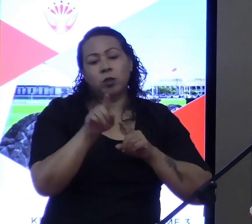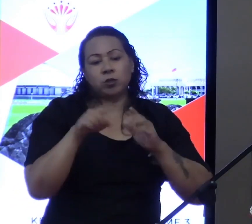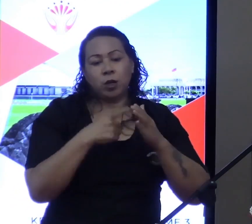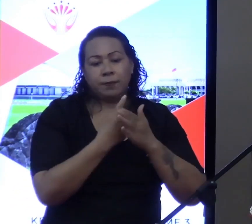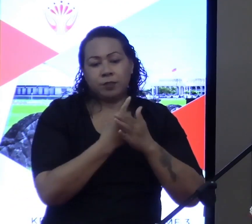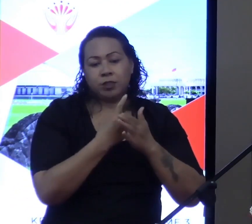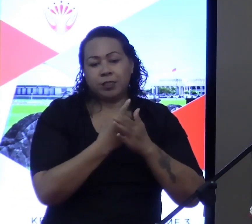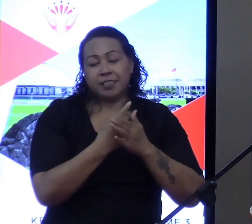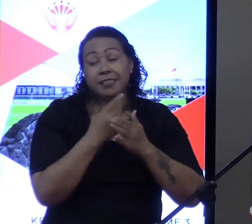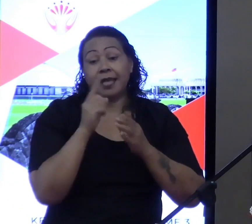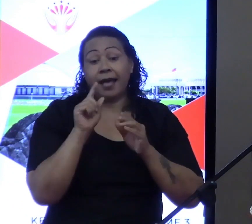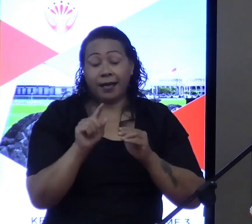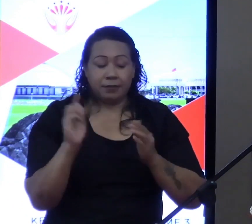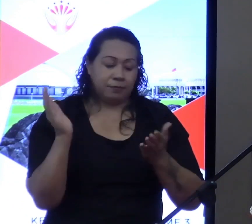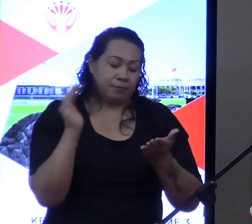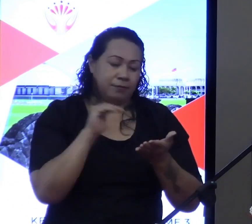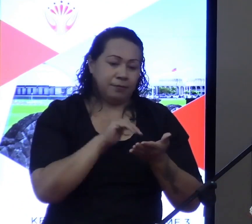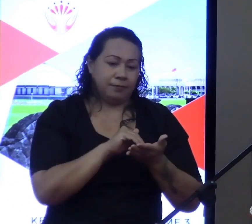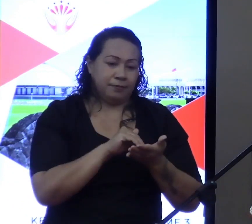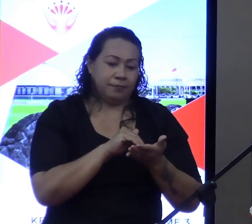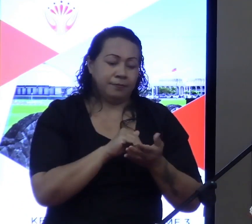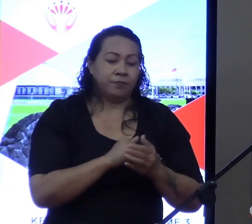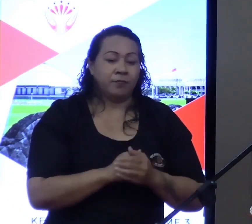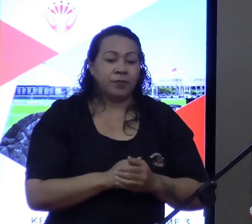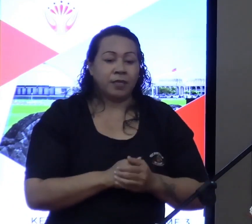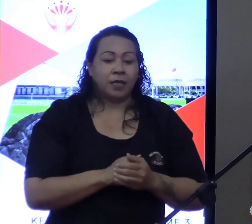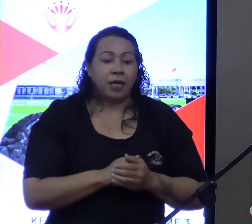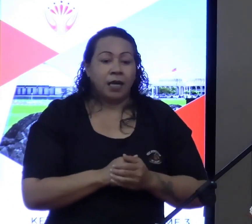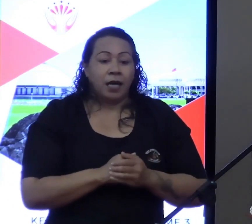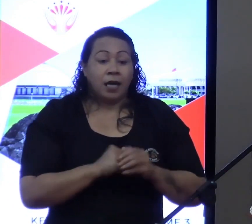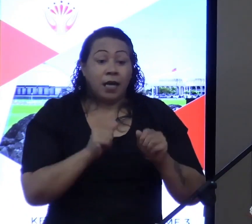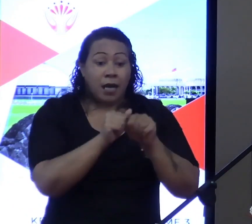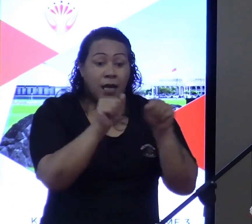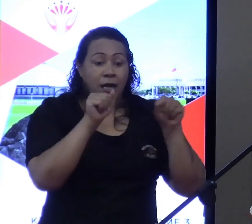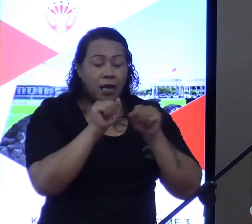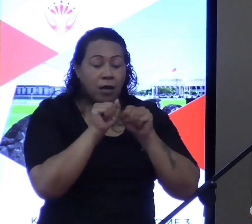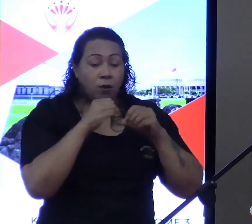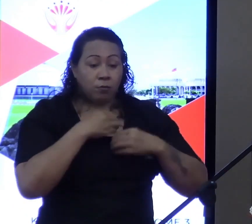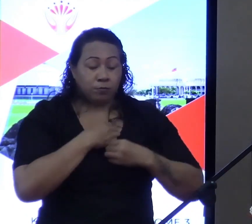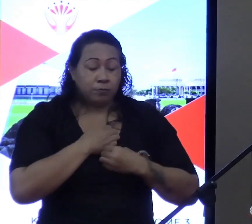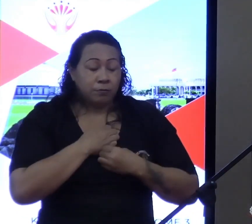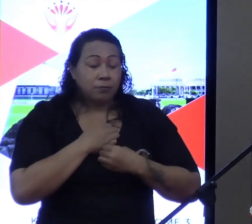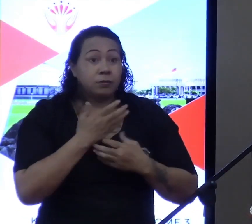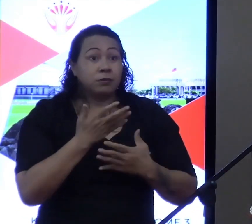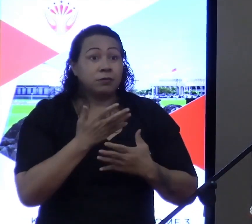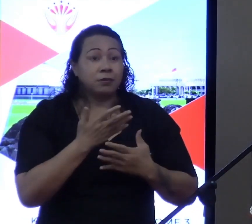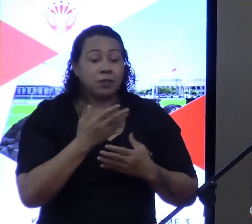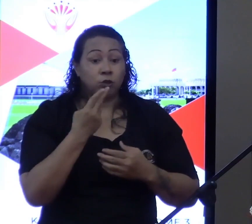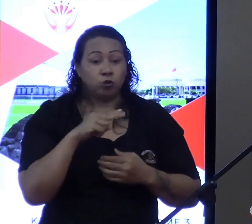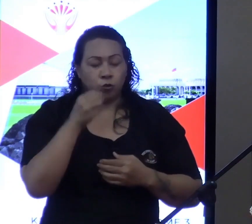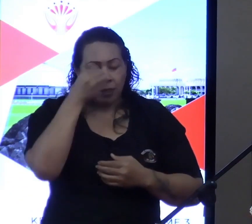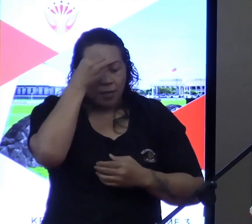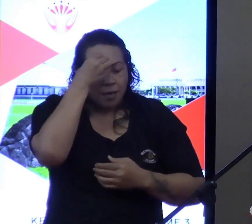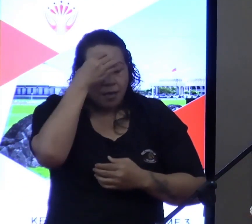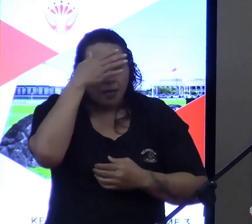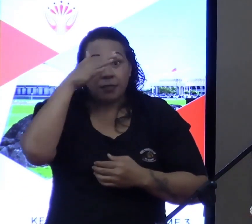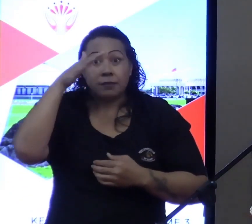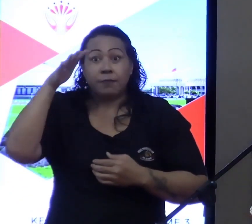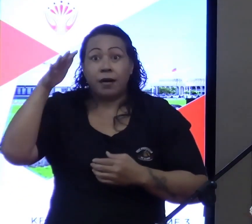as they arise. Our ambition is to inspire and instill